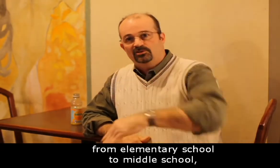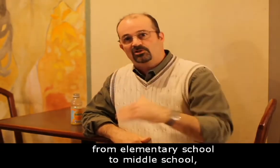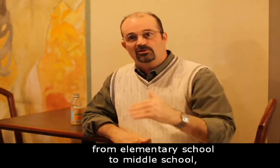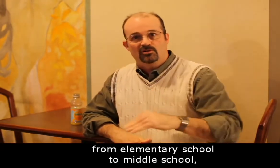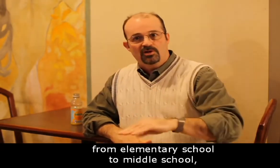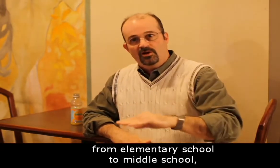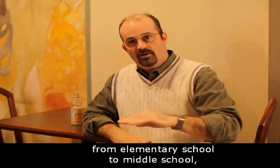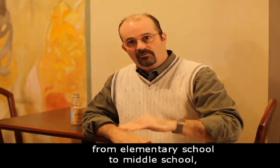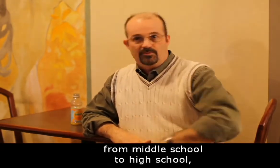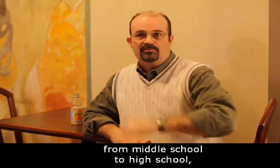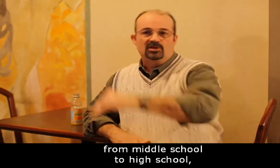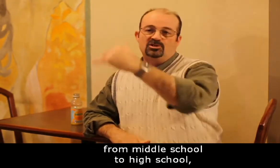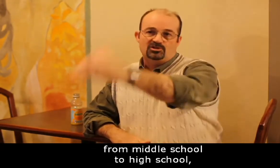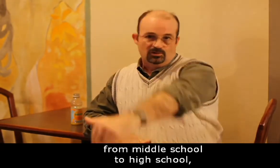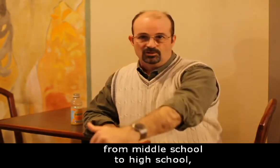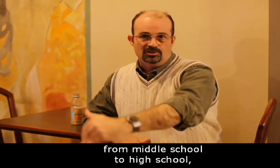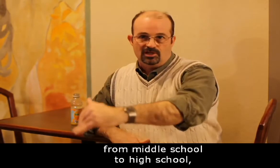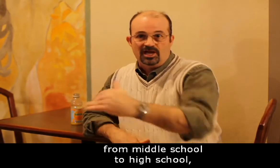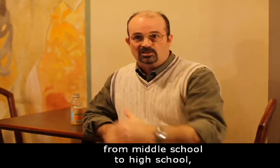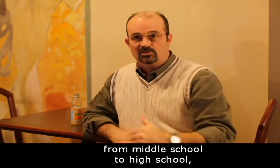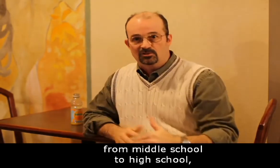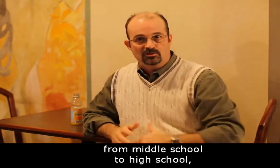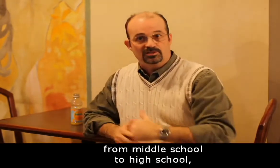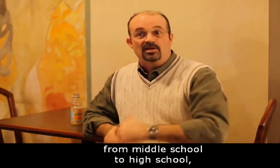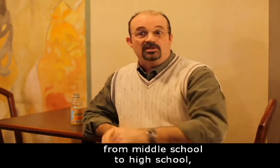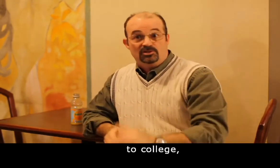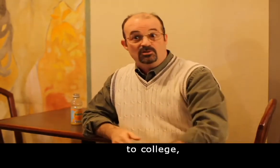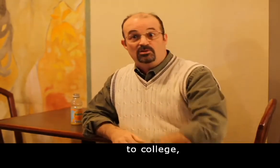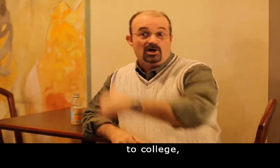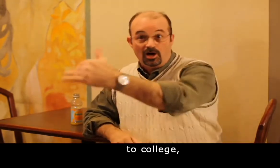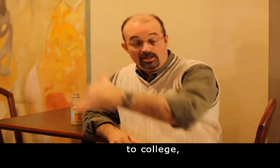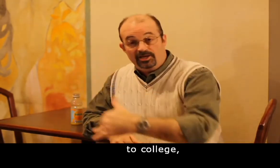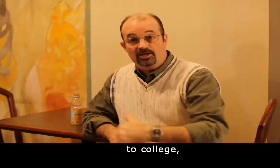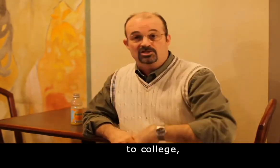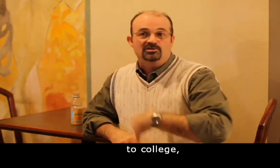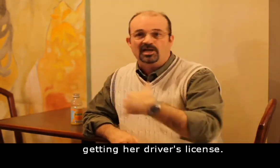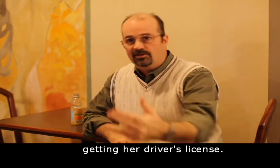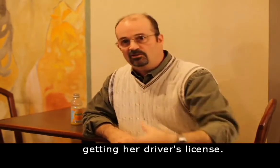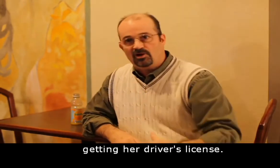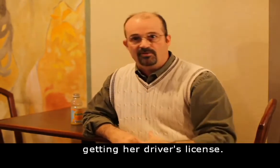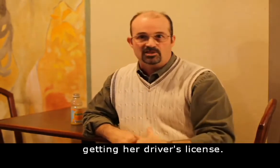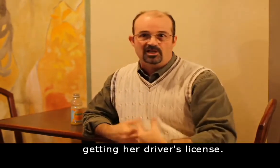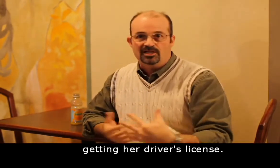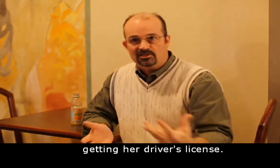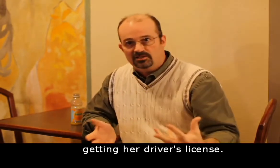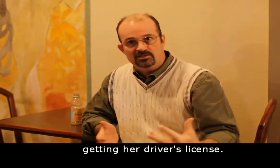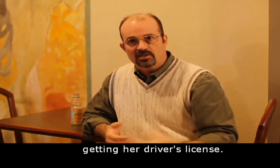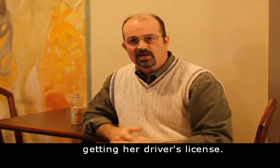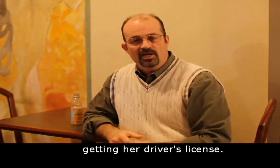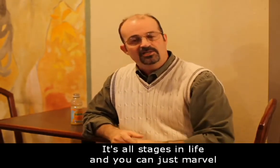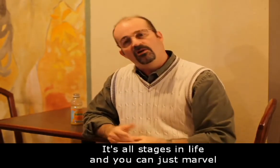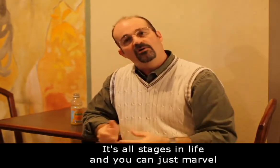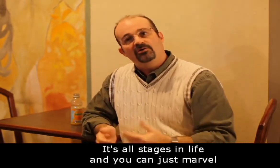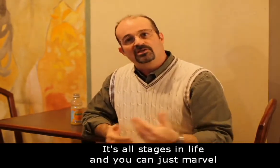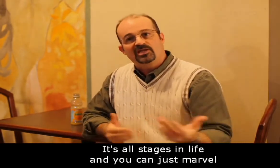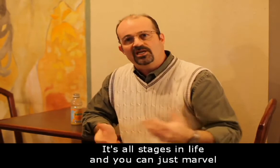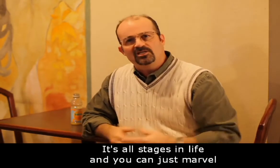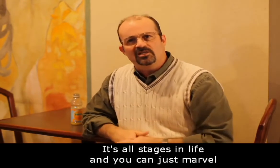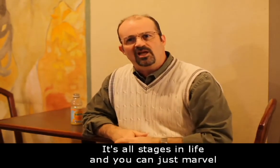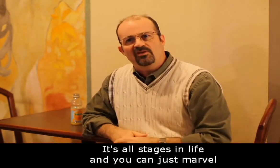school, from middle school to high school to college to getting your driver's license. It's all stages in life, and